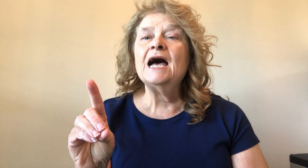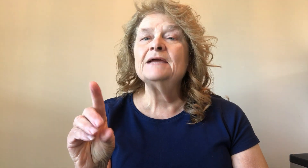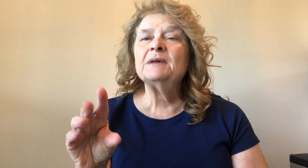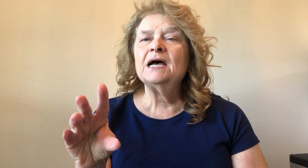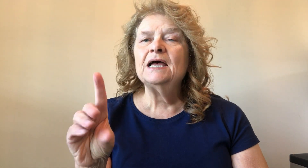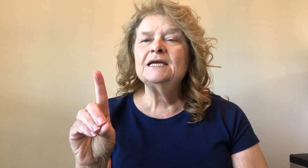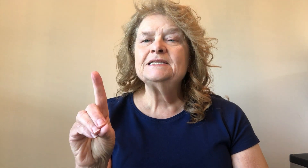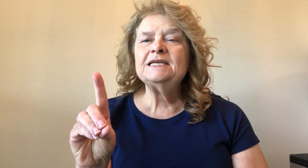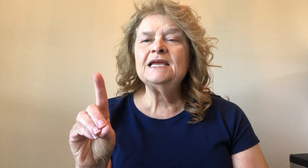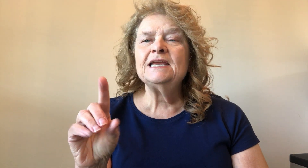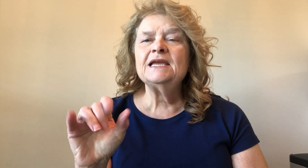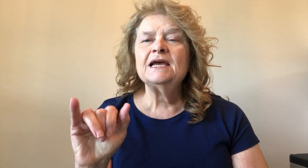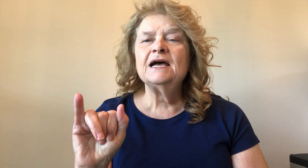Dime,